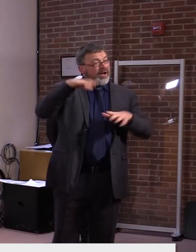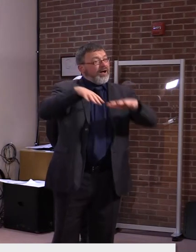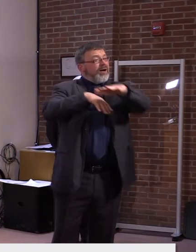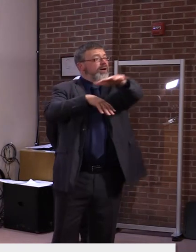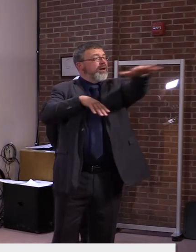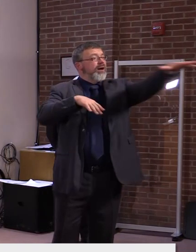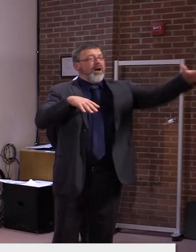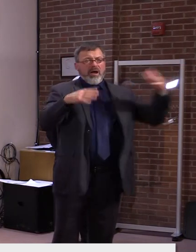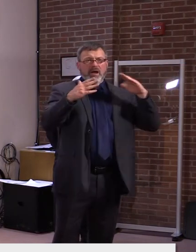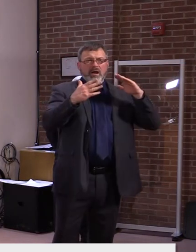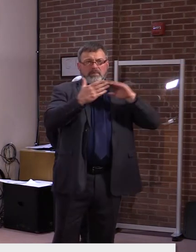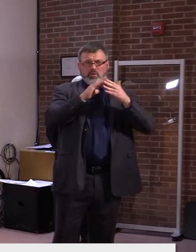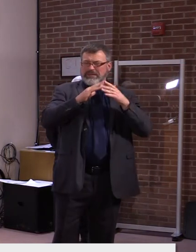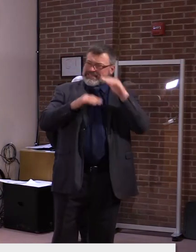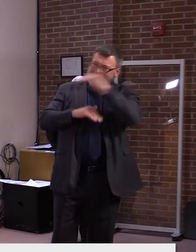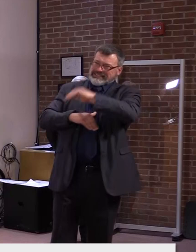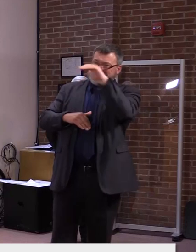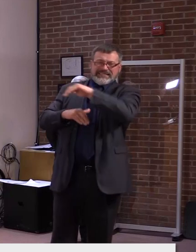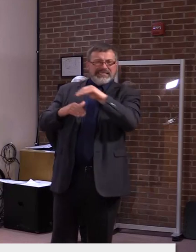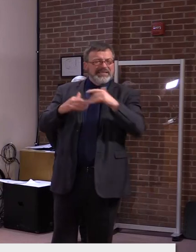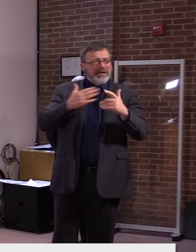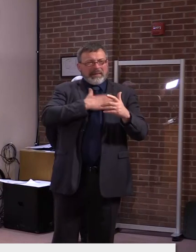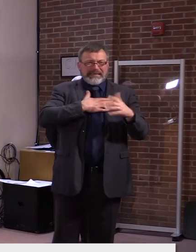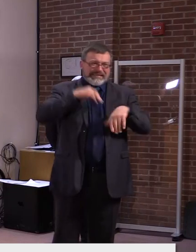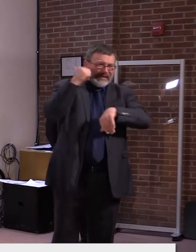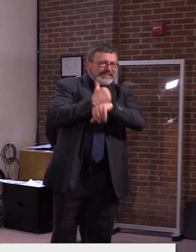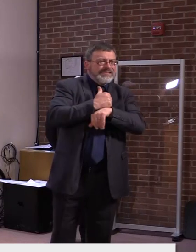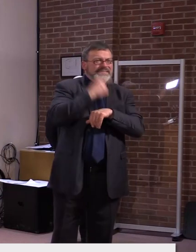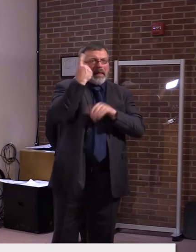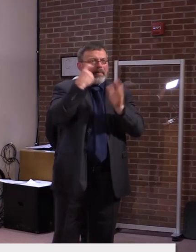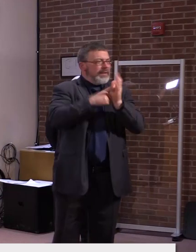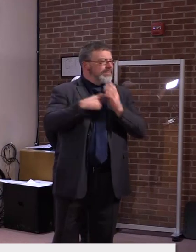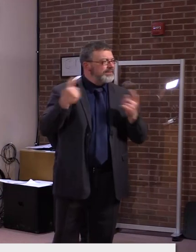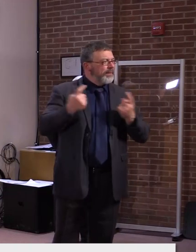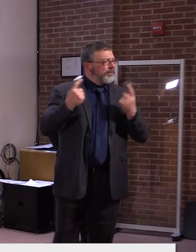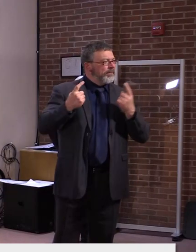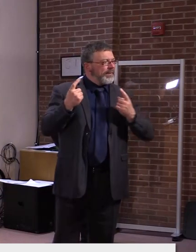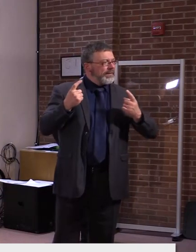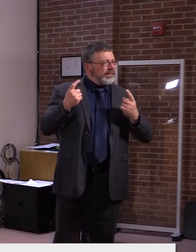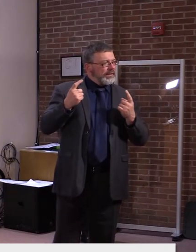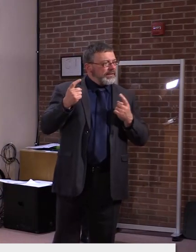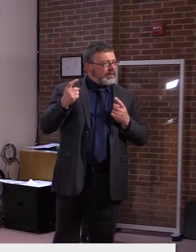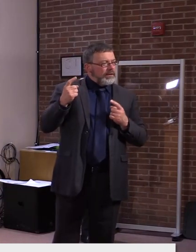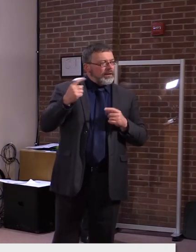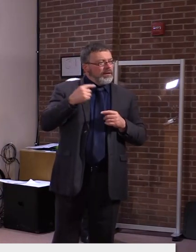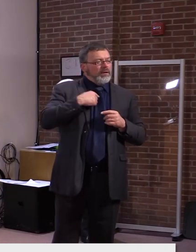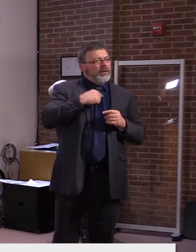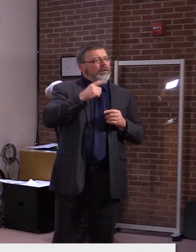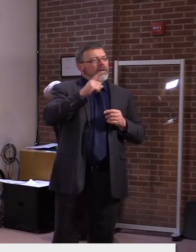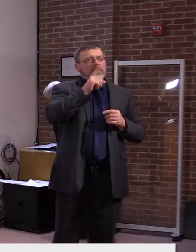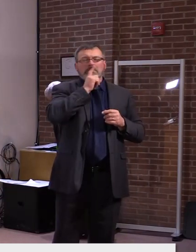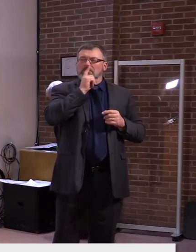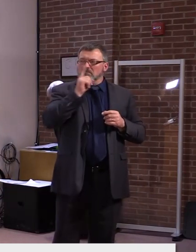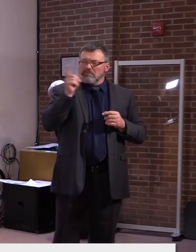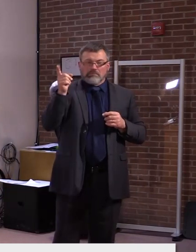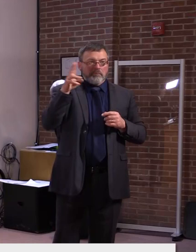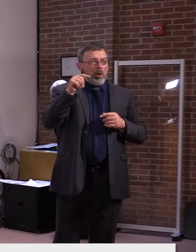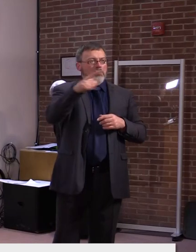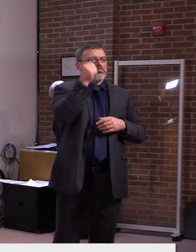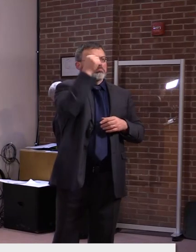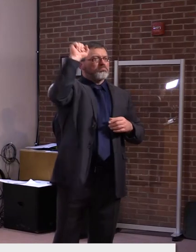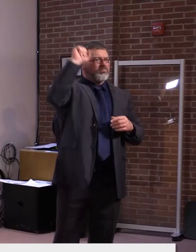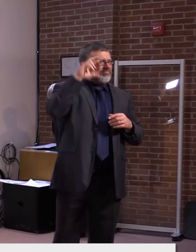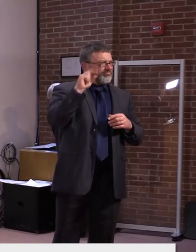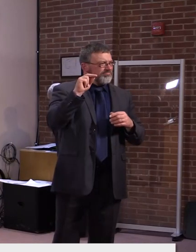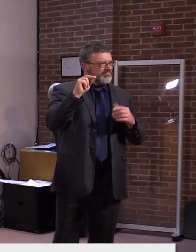You and others in your office have said flat out that Vermonters would not accept or comply with any new measures. And I'm curious as to how you're